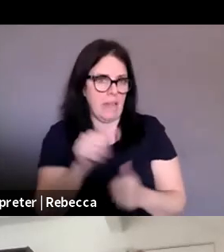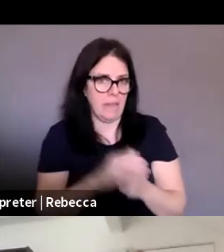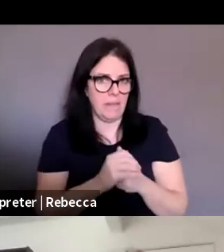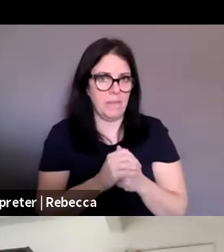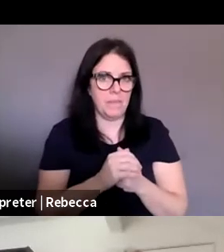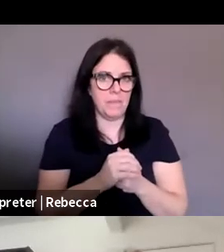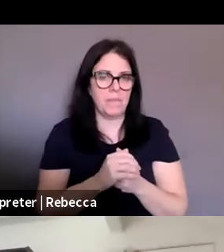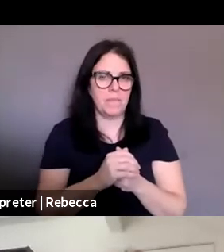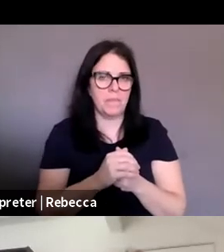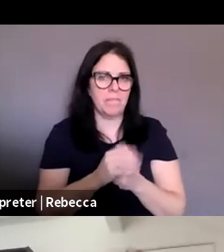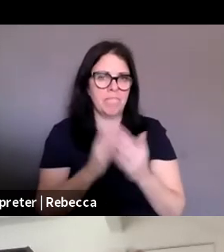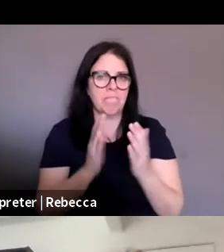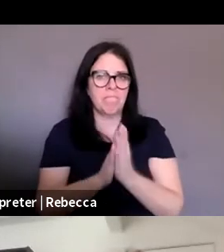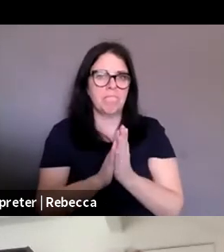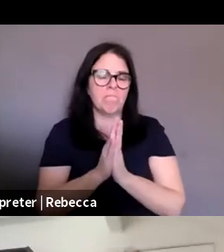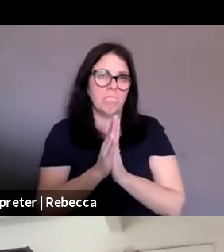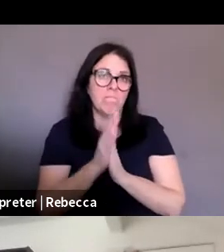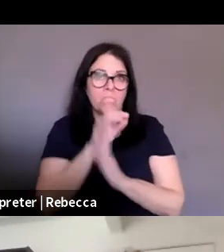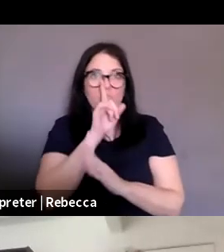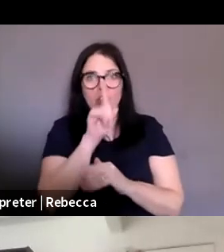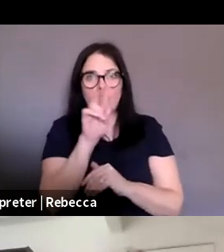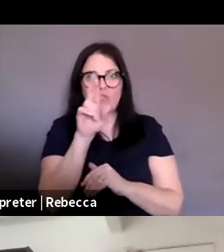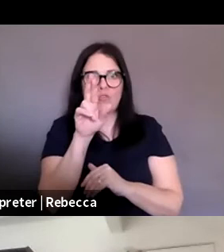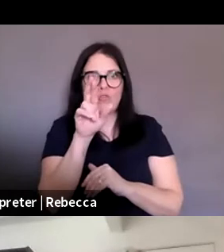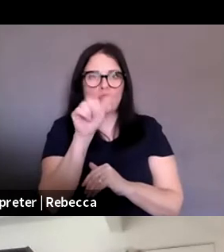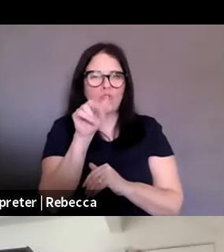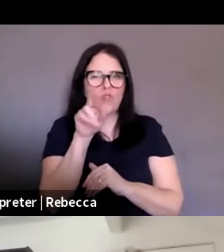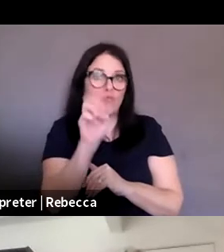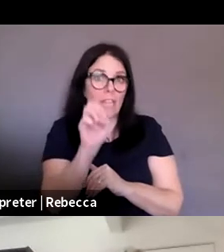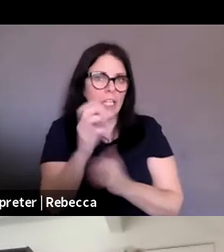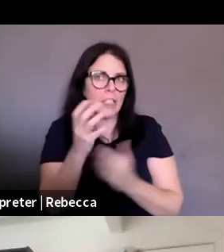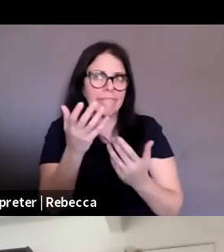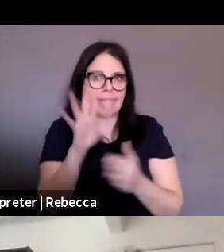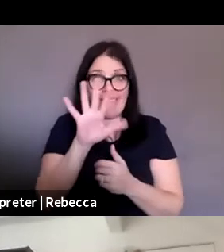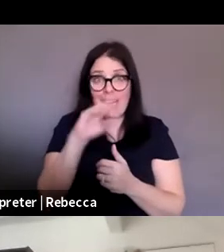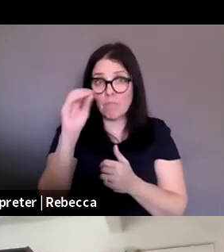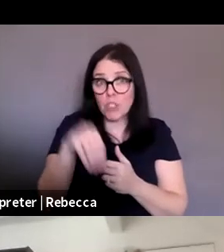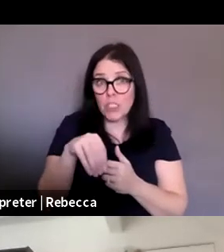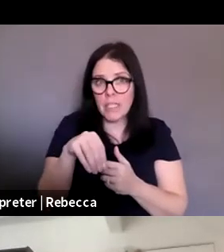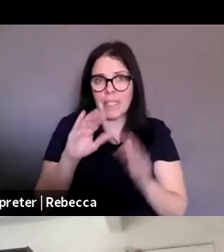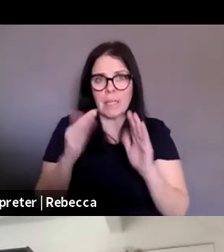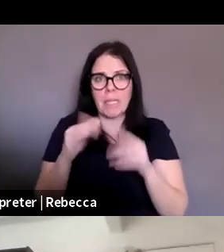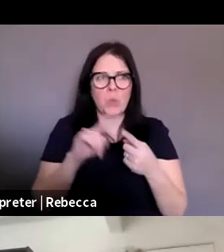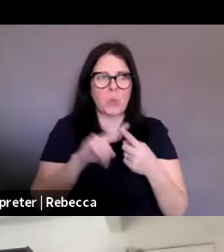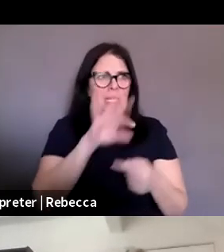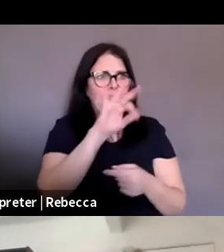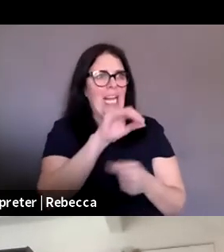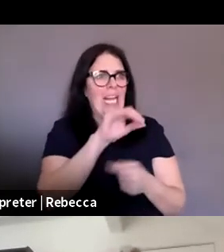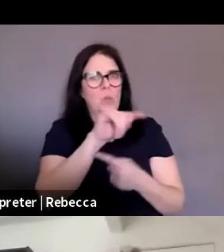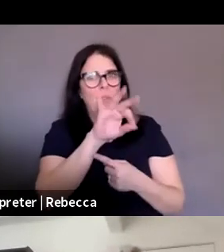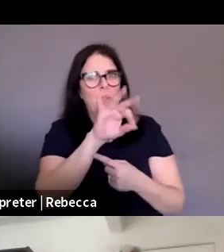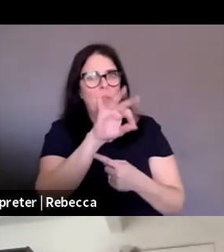It's very rare if we're looking at say 5% as opposed to 90 to